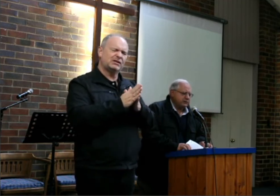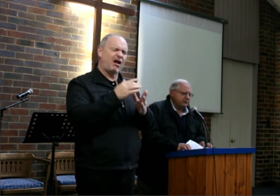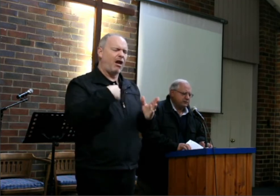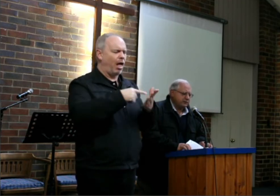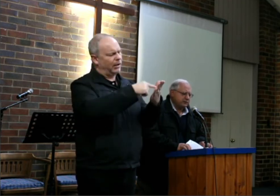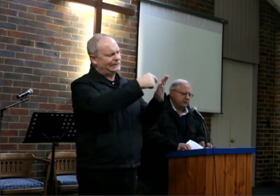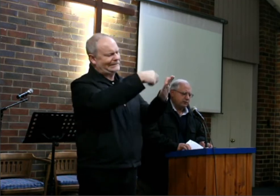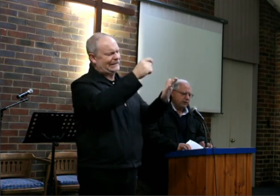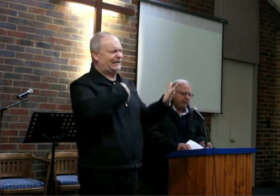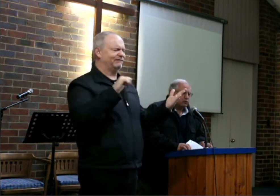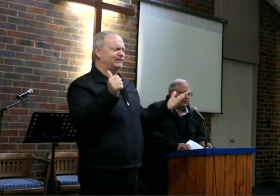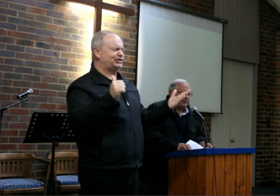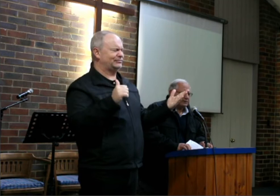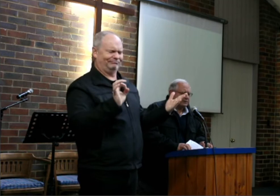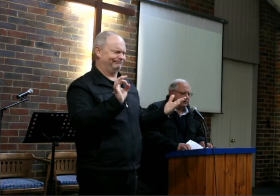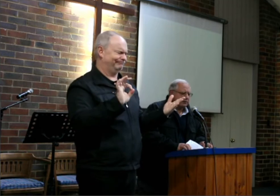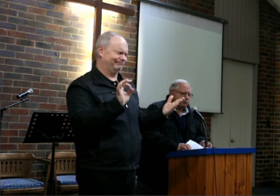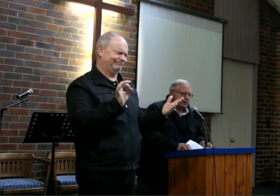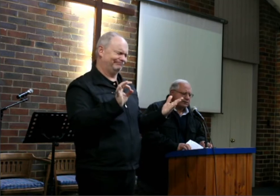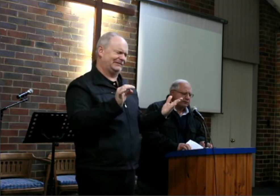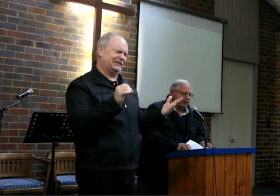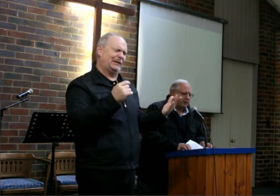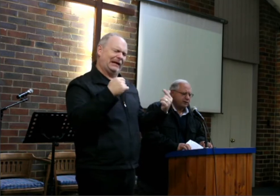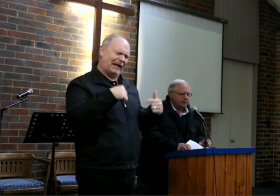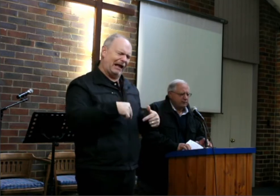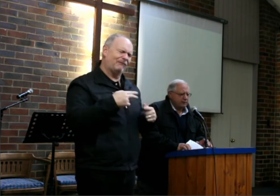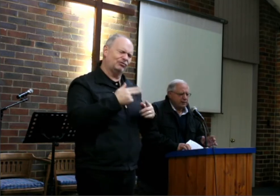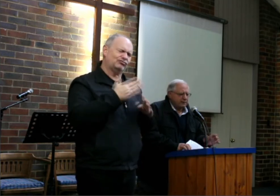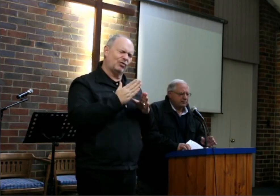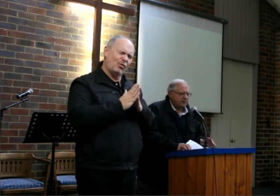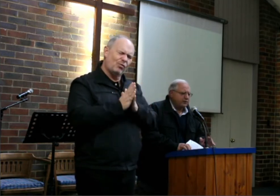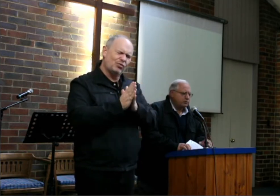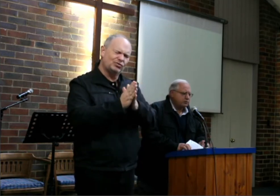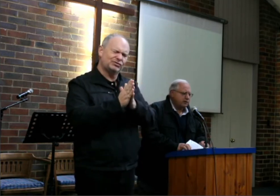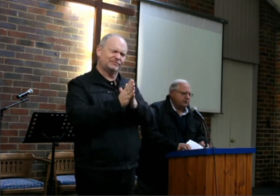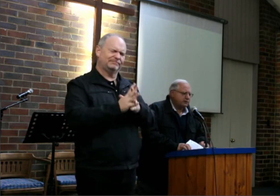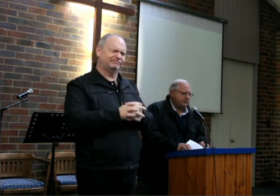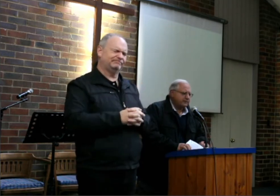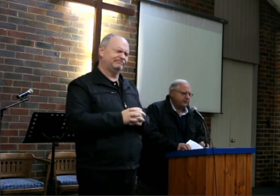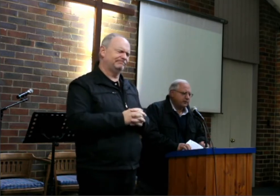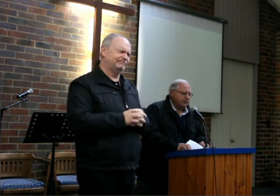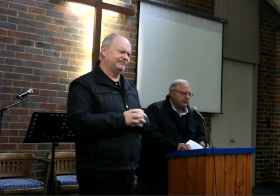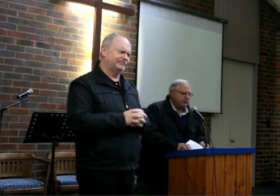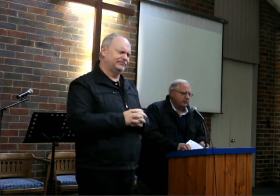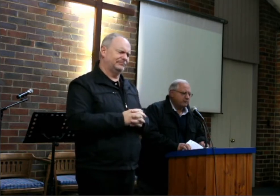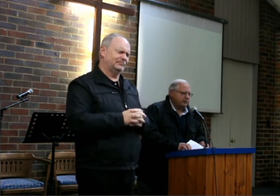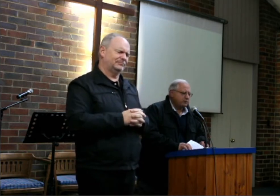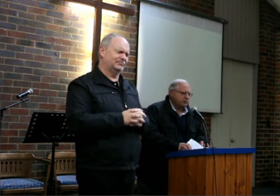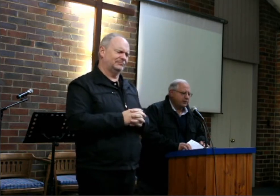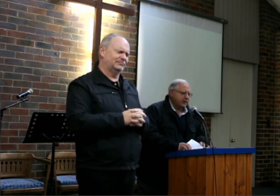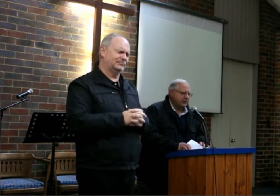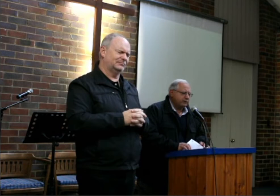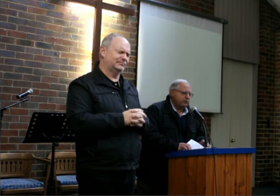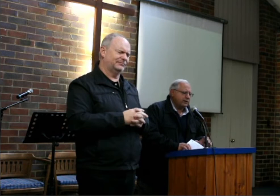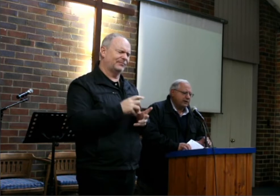duty we have to meet to satisfy that unknown God. But Lord,